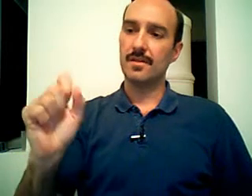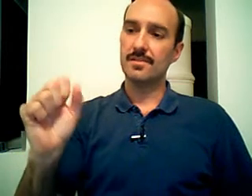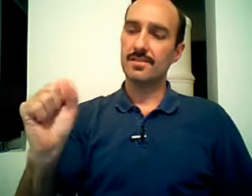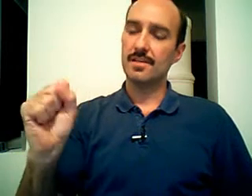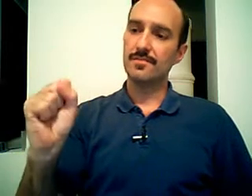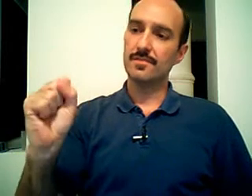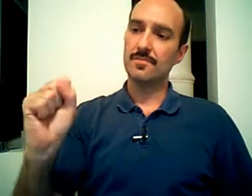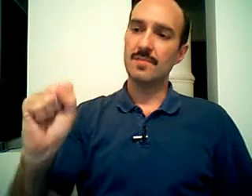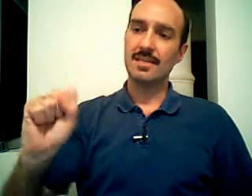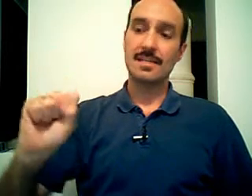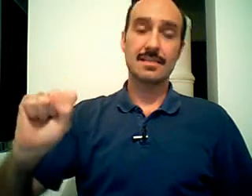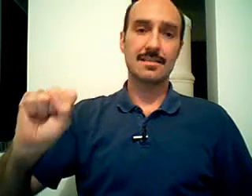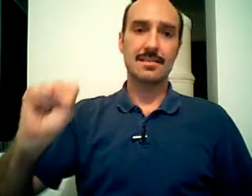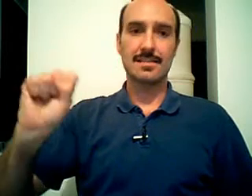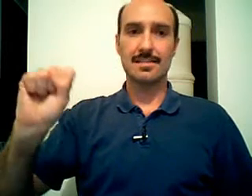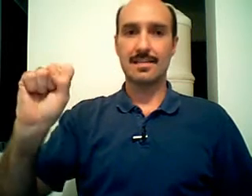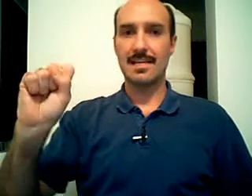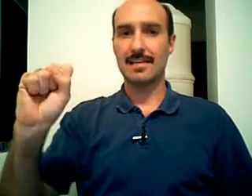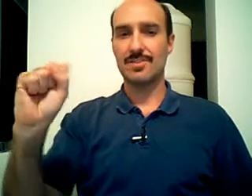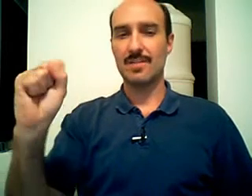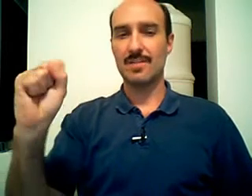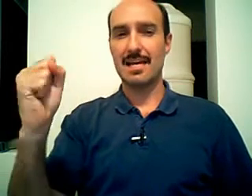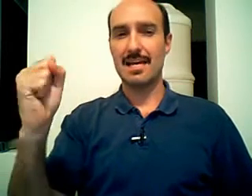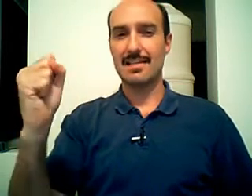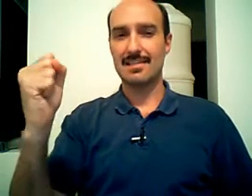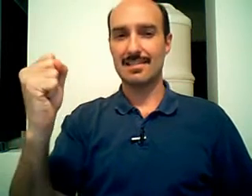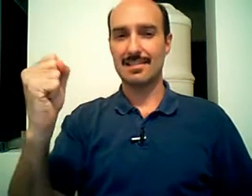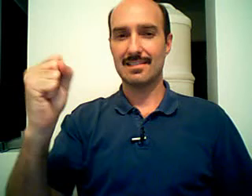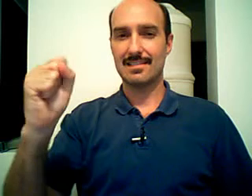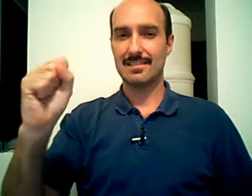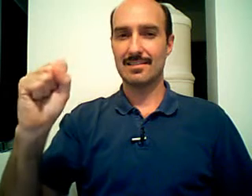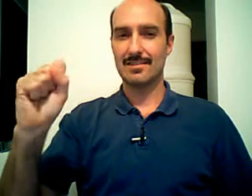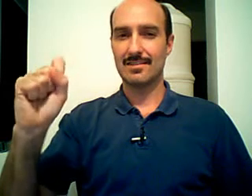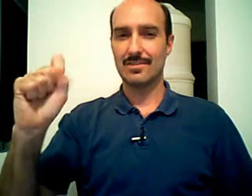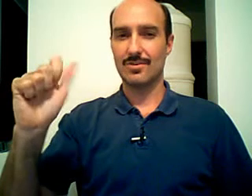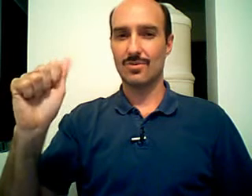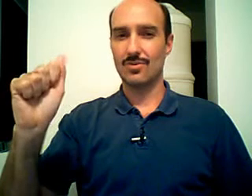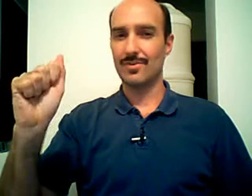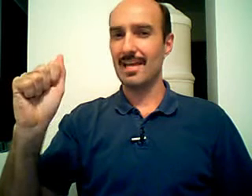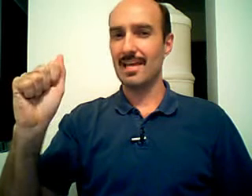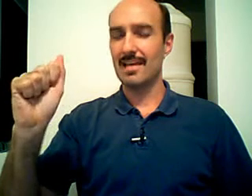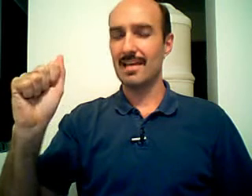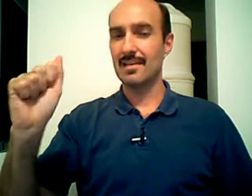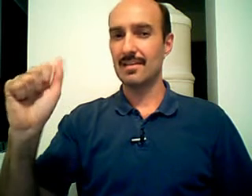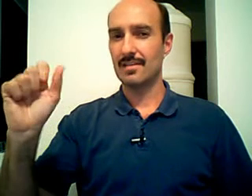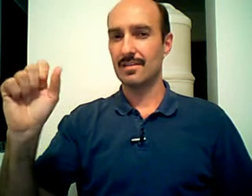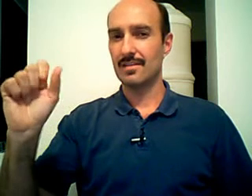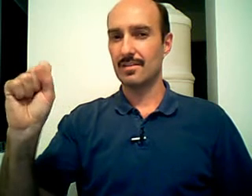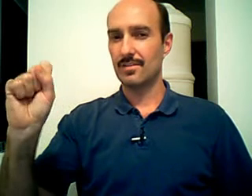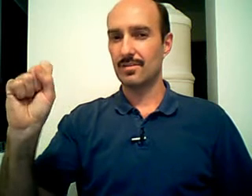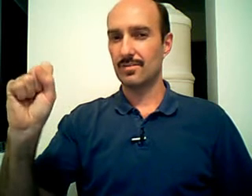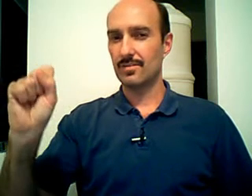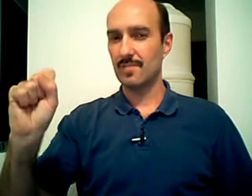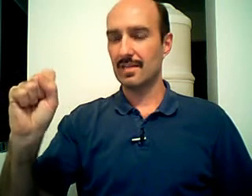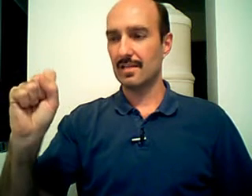instead of making the hand shape S or A, you're going to make it like an